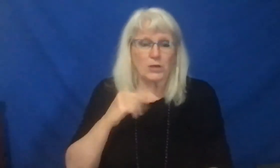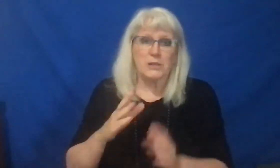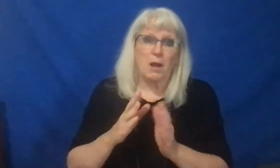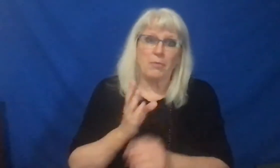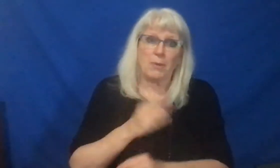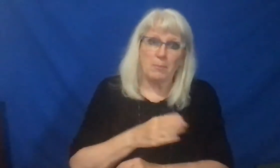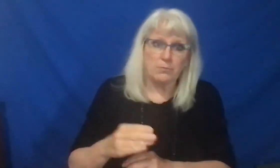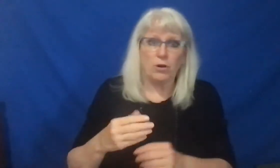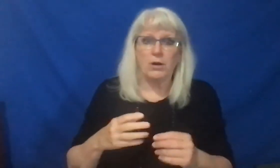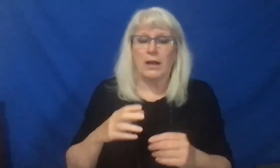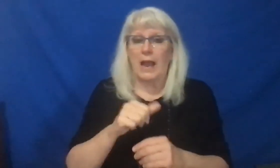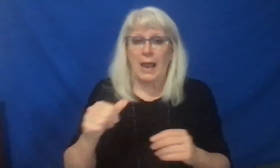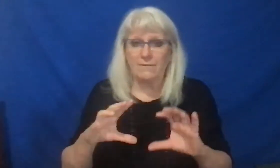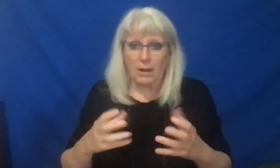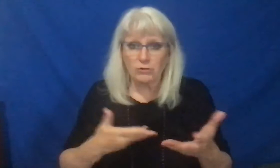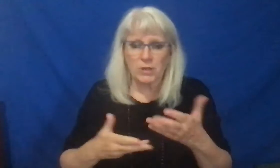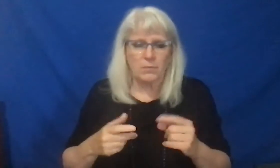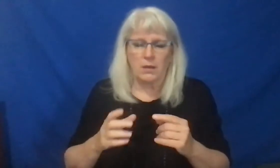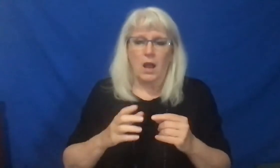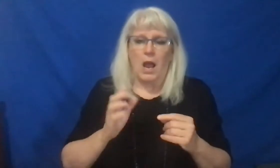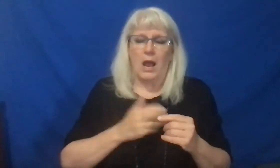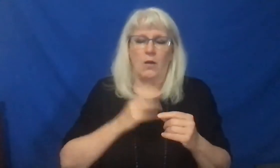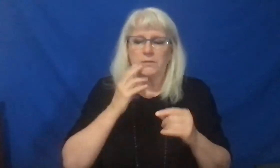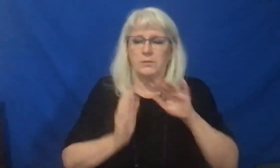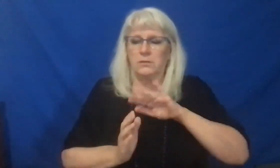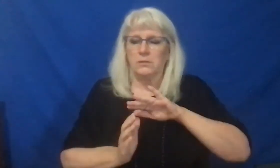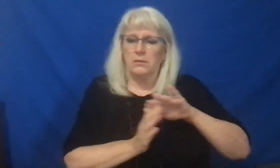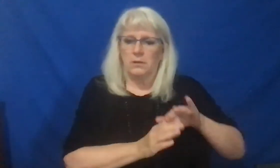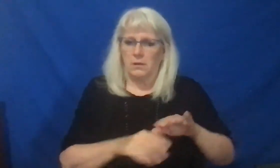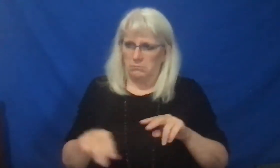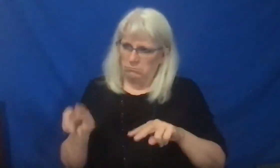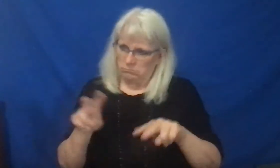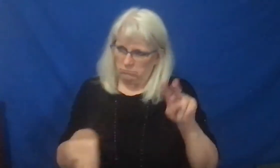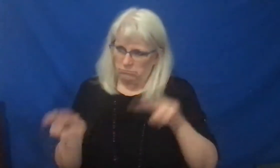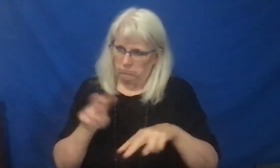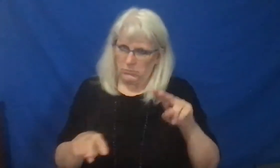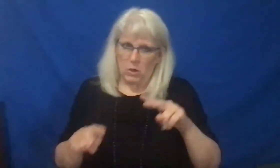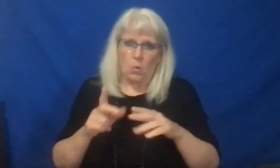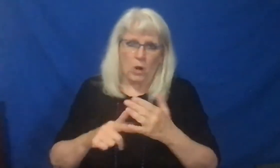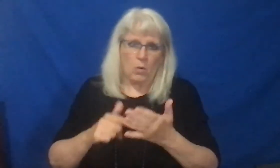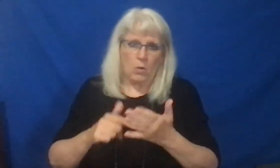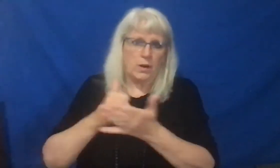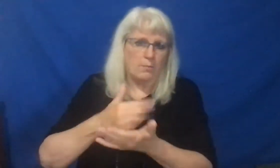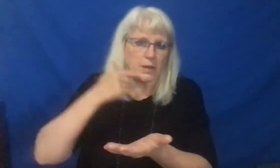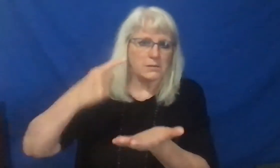aside to look at information that might foster the most robust conversation, which I find so